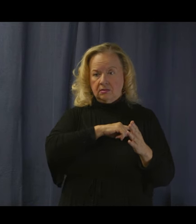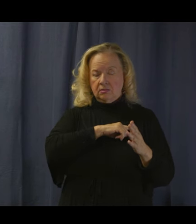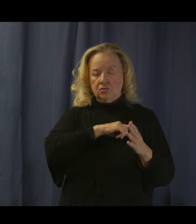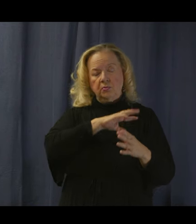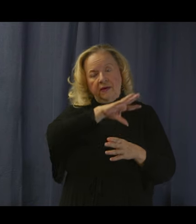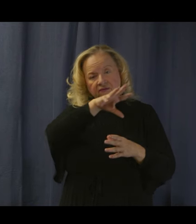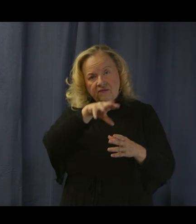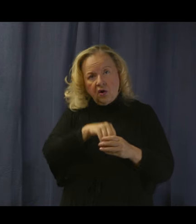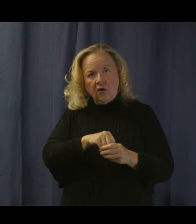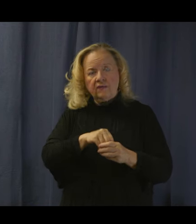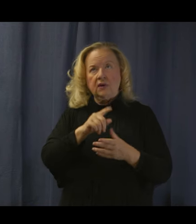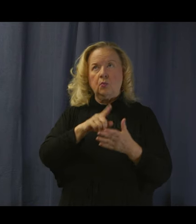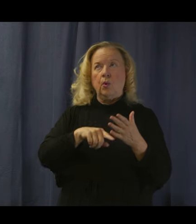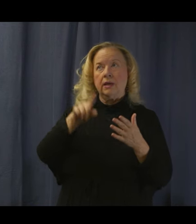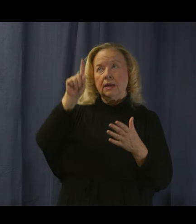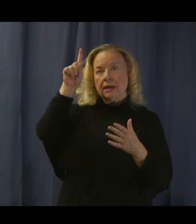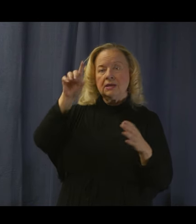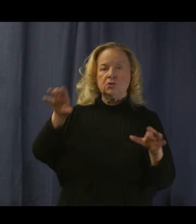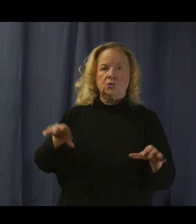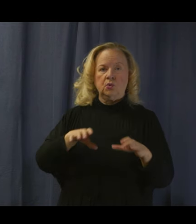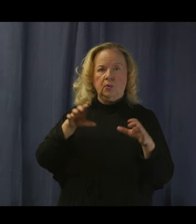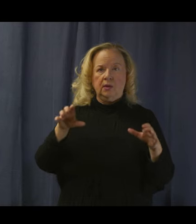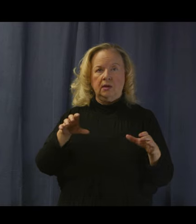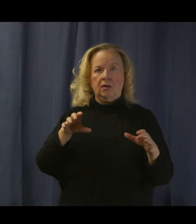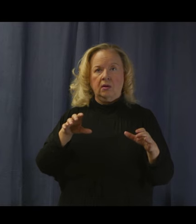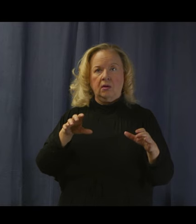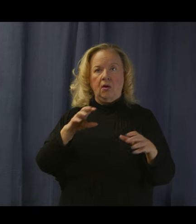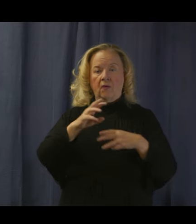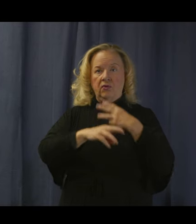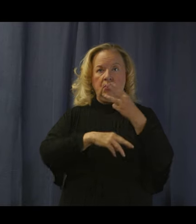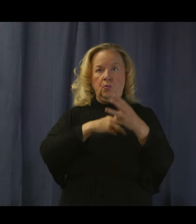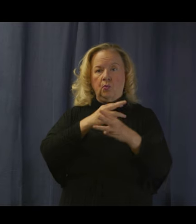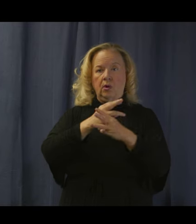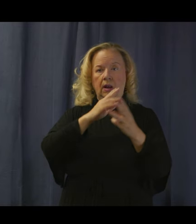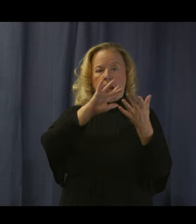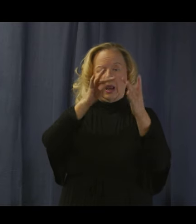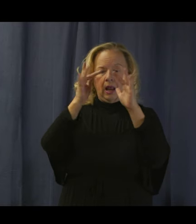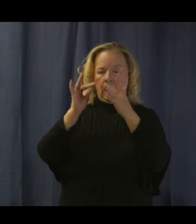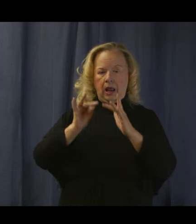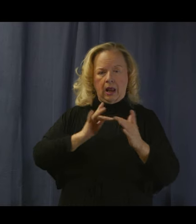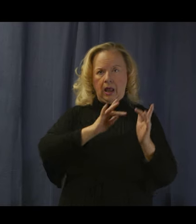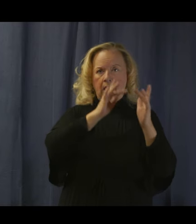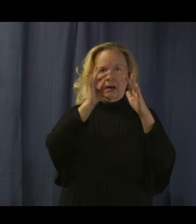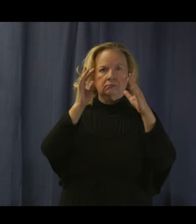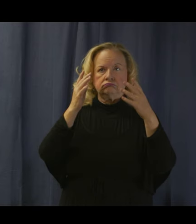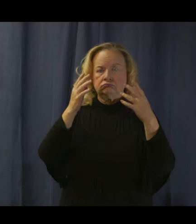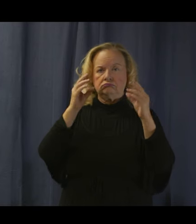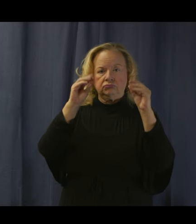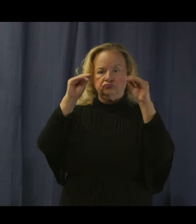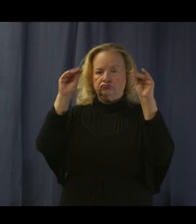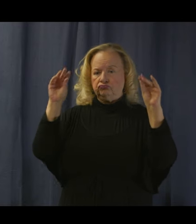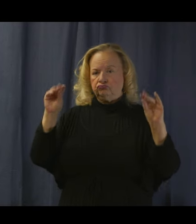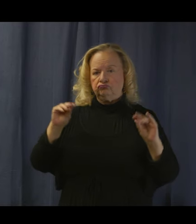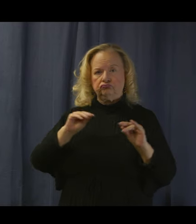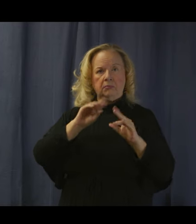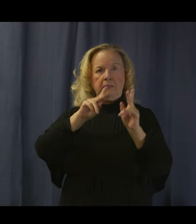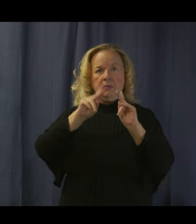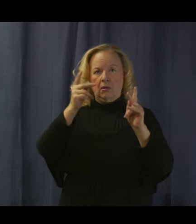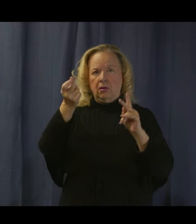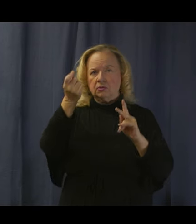And it's like these flashing lights around the globe I see as people that are understanding the Shabbat.